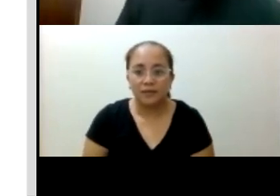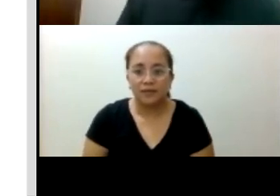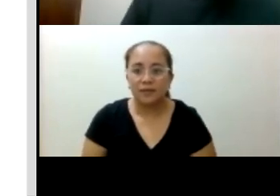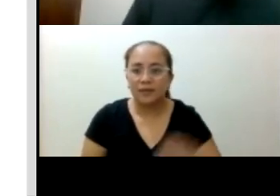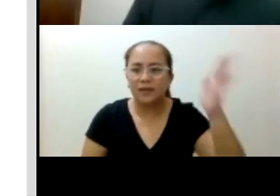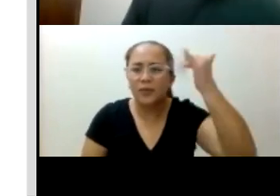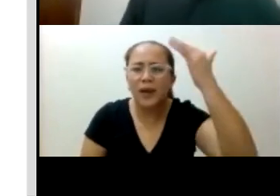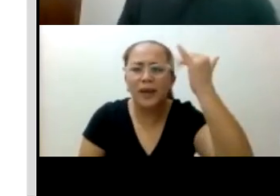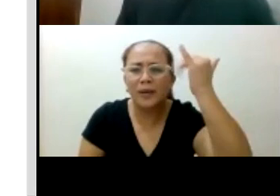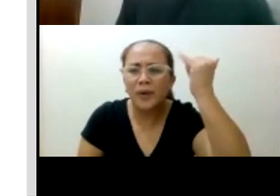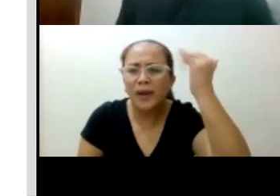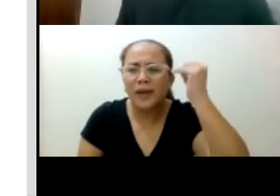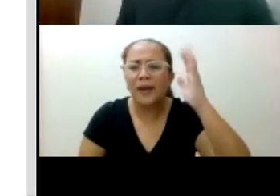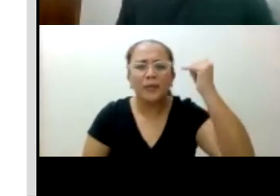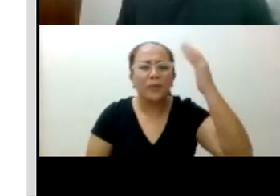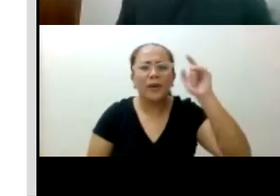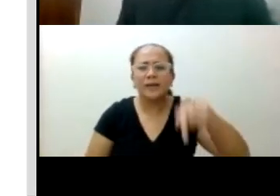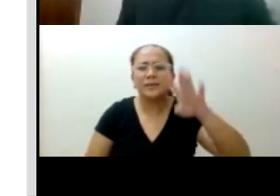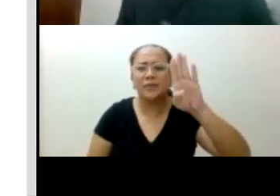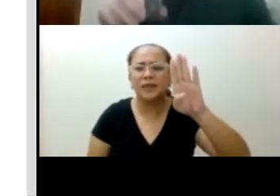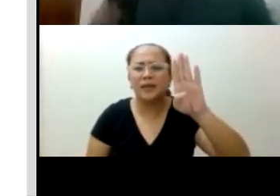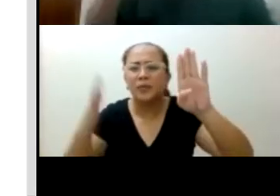Hello, why is that?